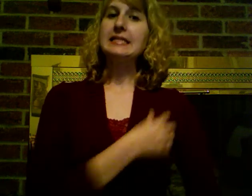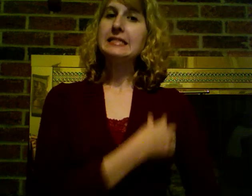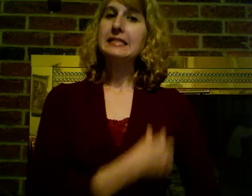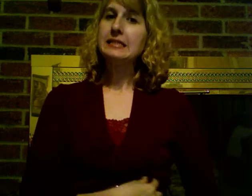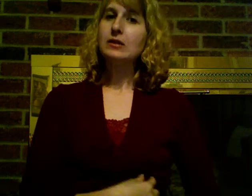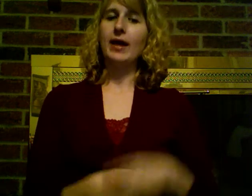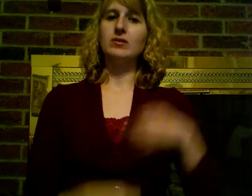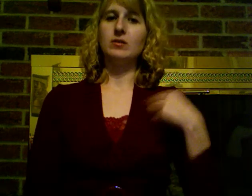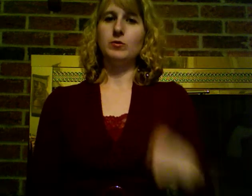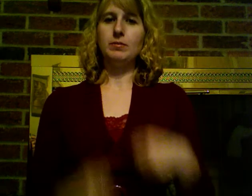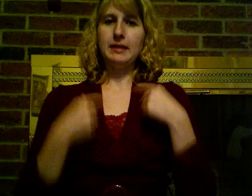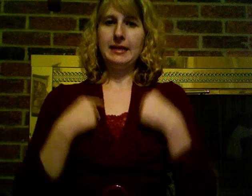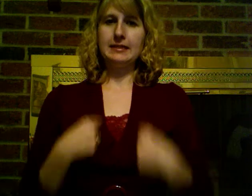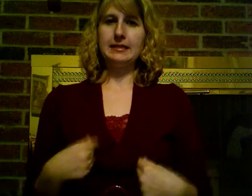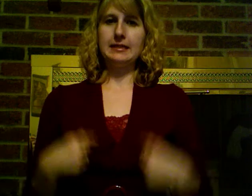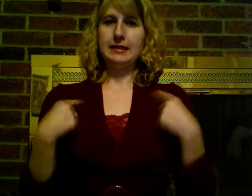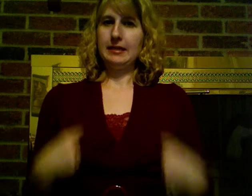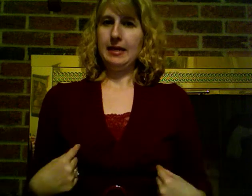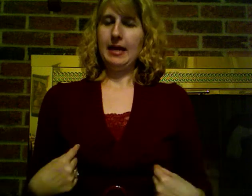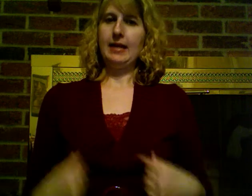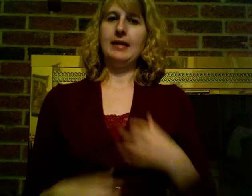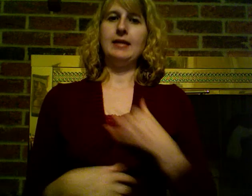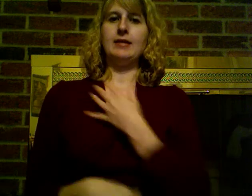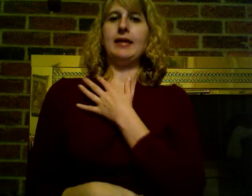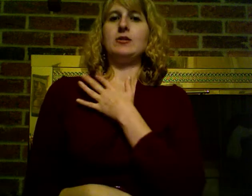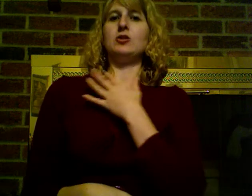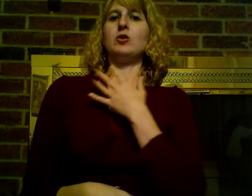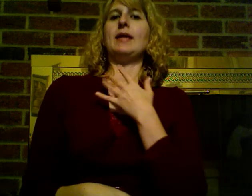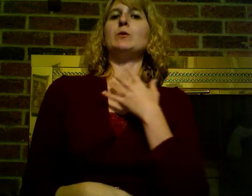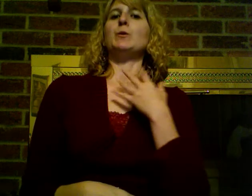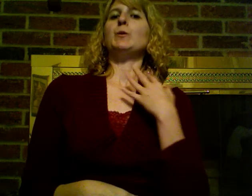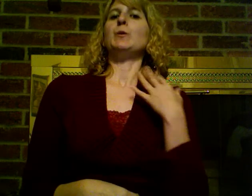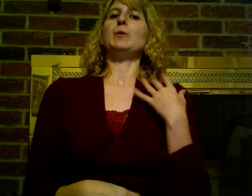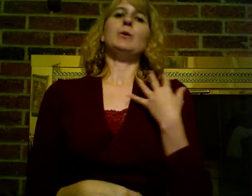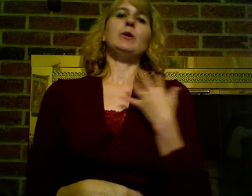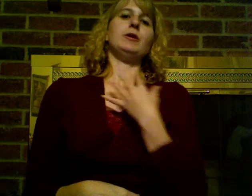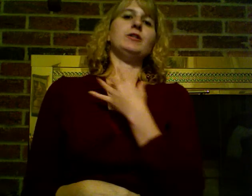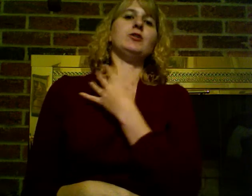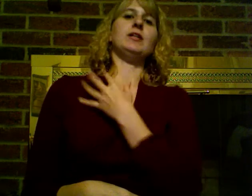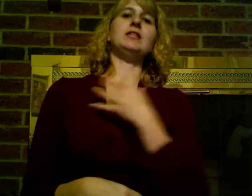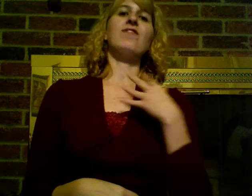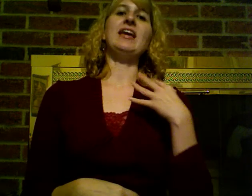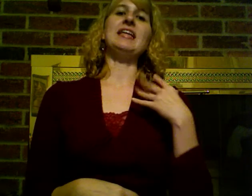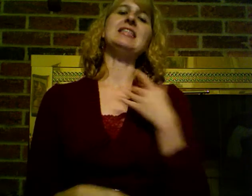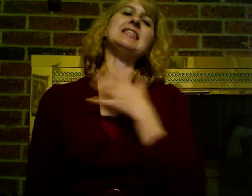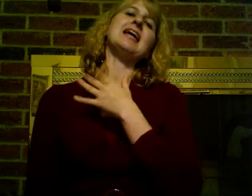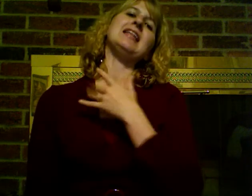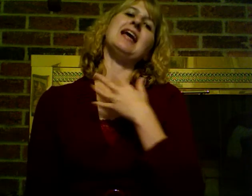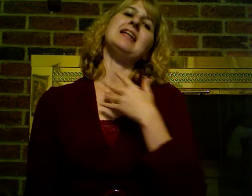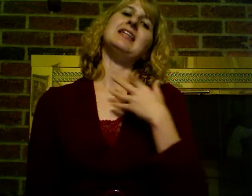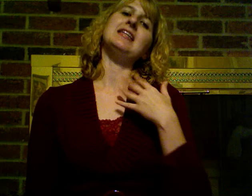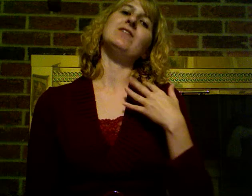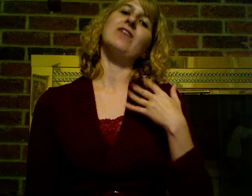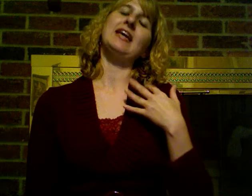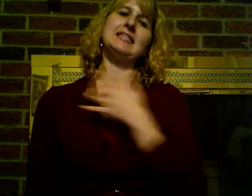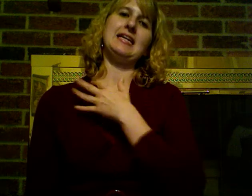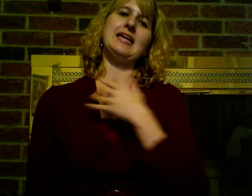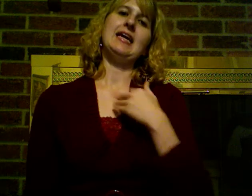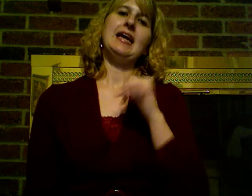pleats. Okay, so I'm doing the pleats, and then like to show lace, or to show that it's fancy. This is kind of the idea that it's fancy, and